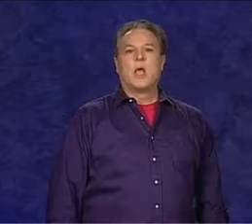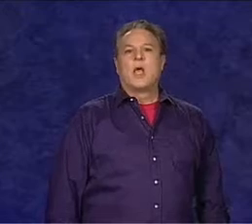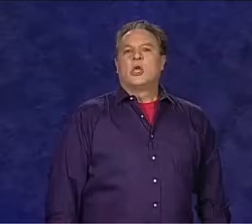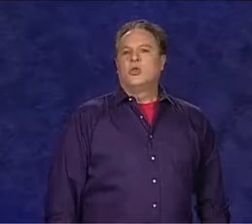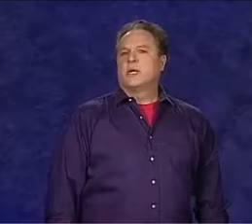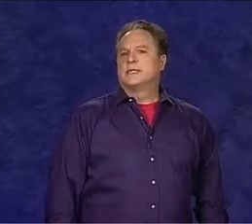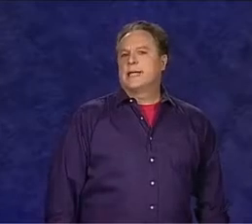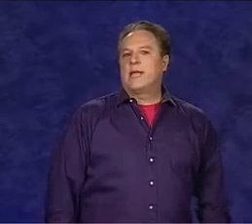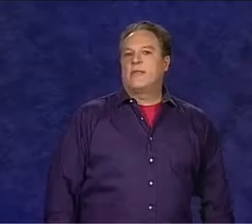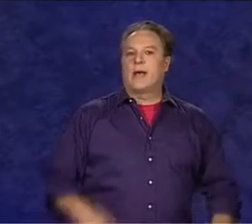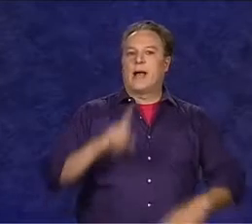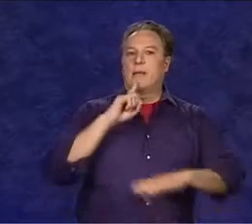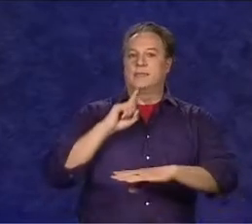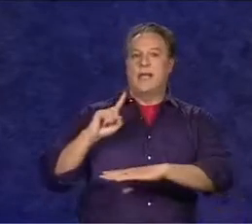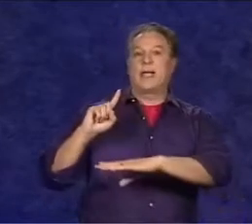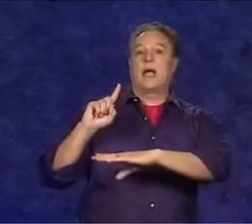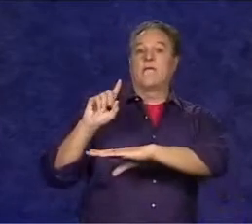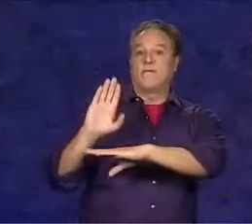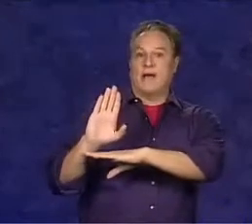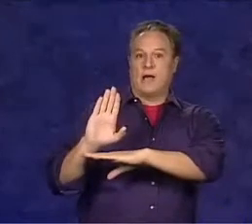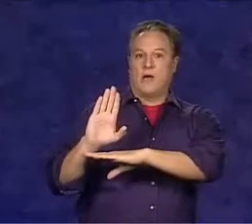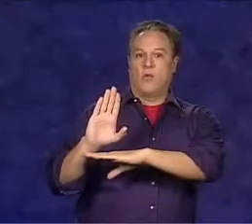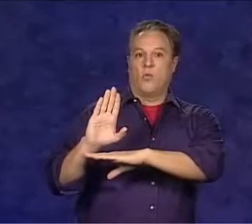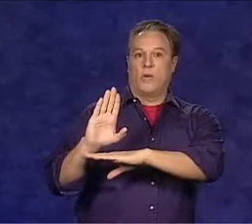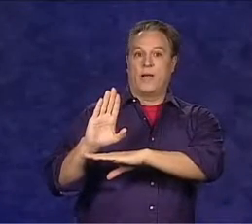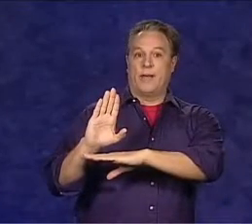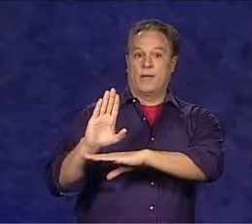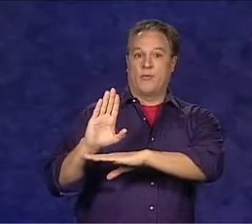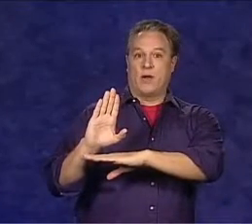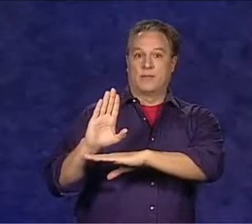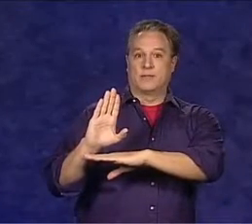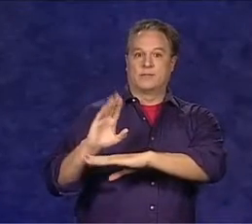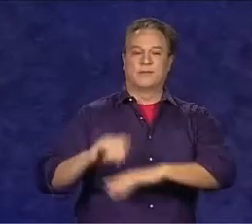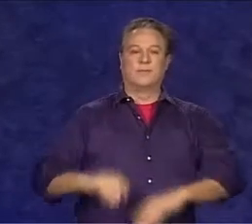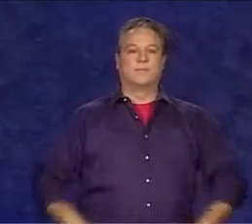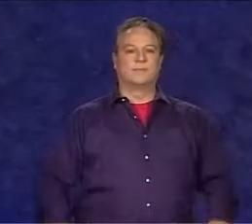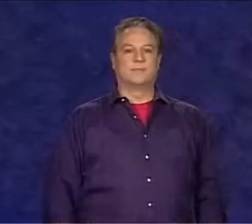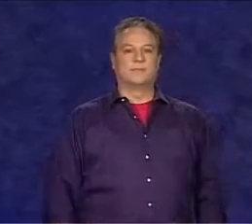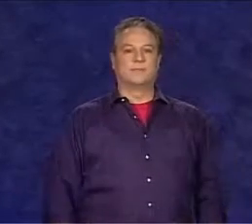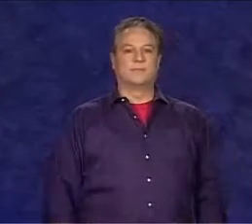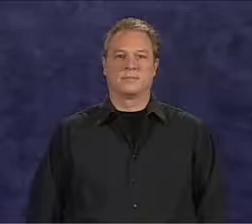You could say that I'm taking a vow when I make a promise.